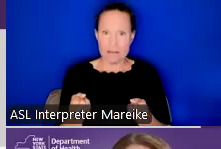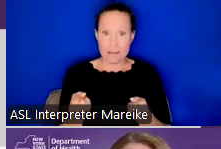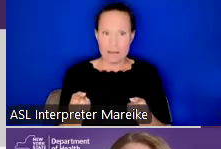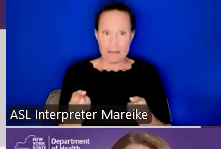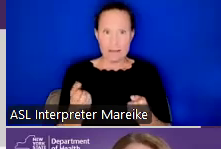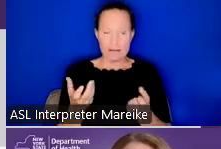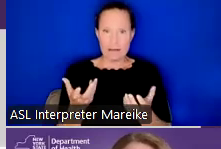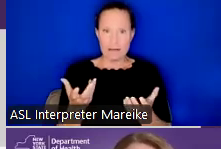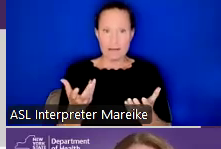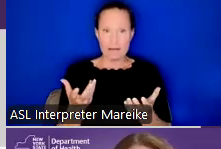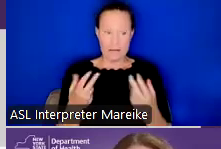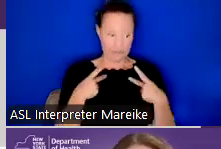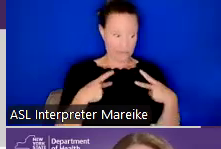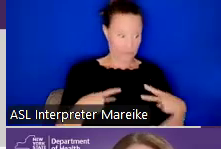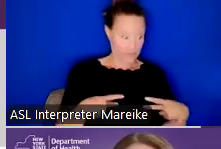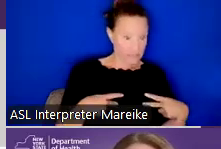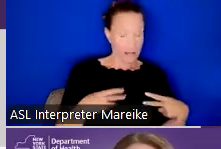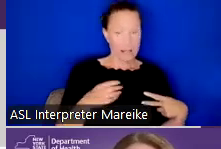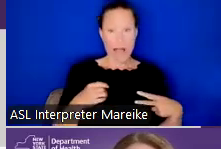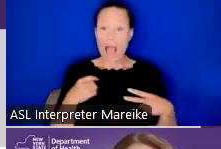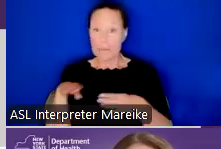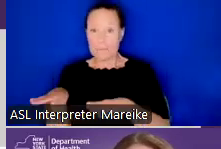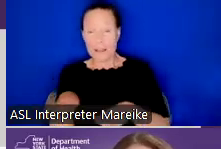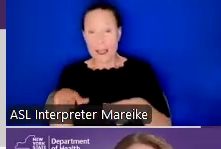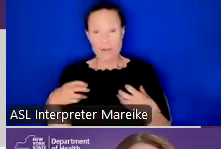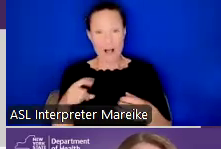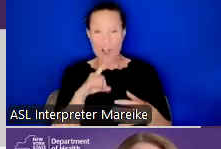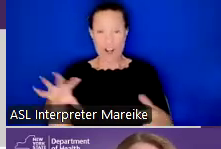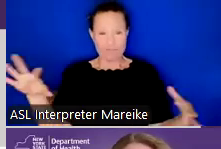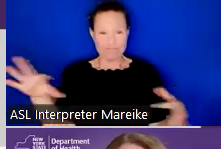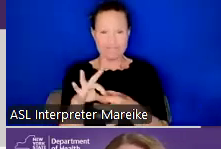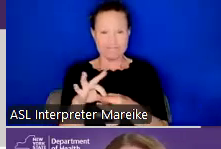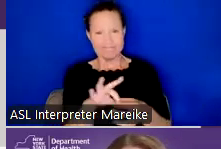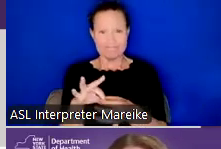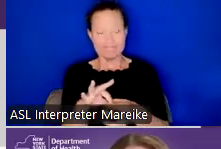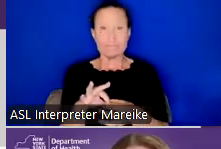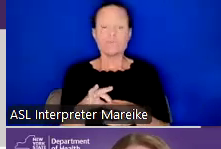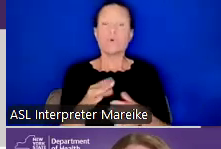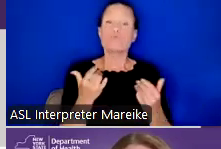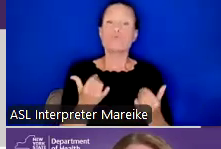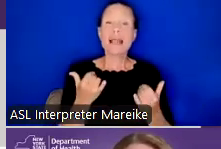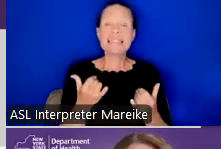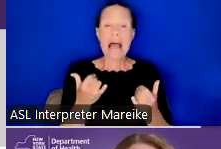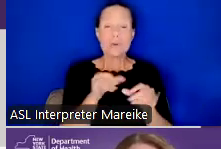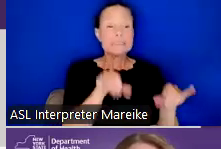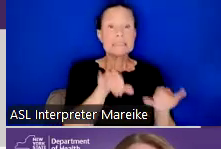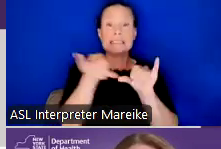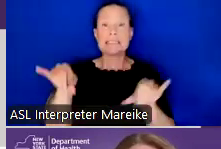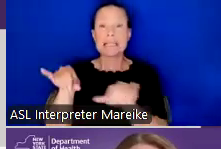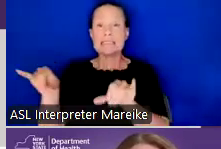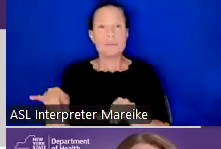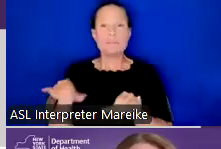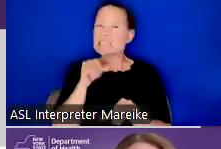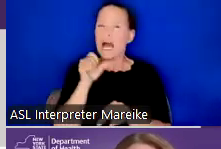connection of physical health and behavioral health. So our goal is to take this fragmented system to